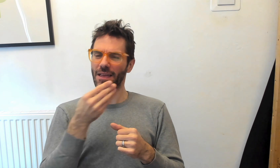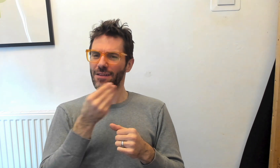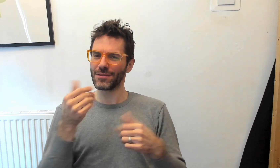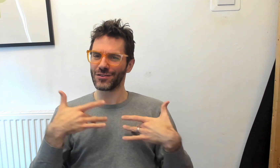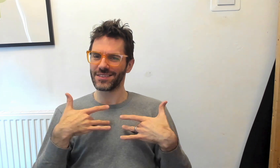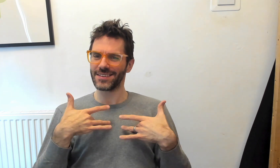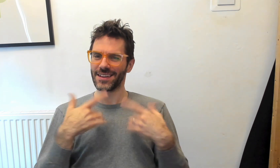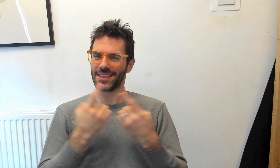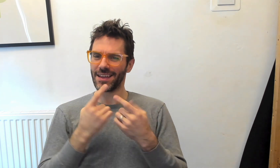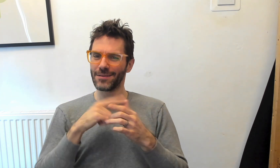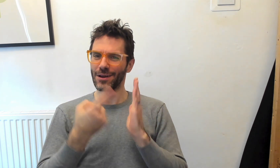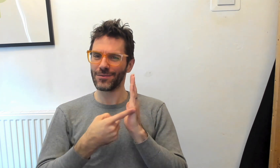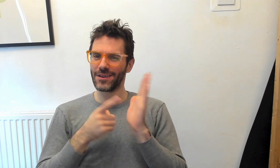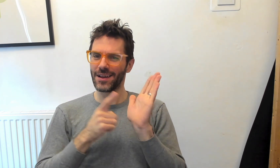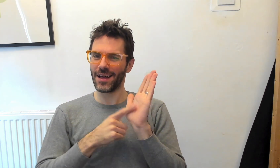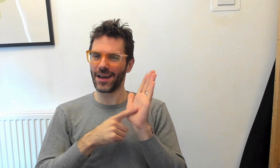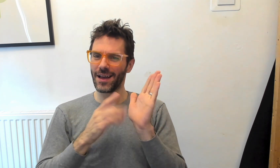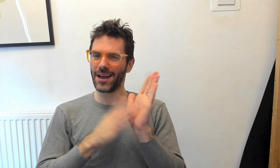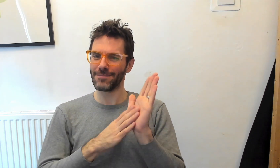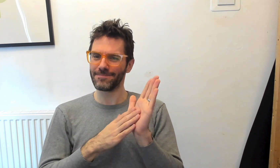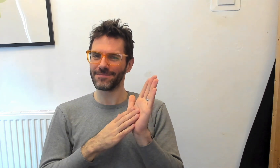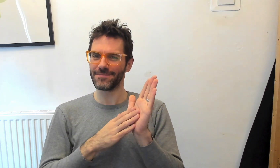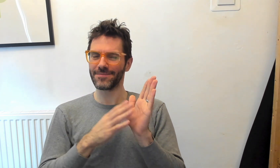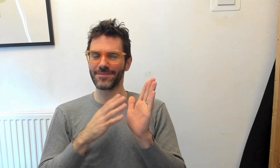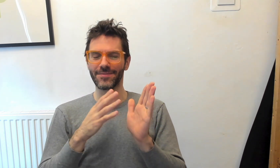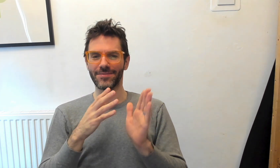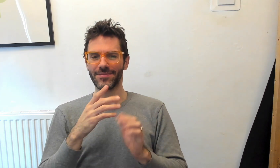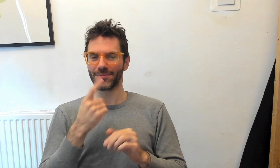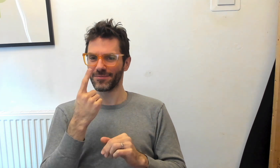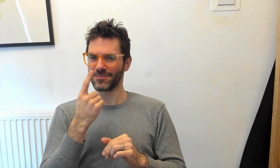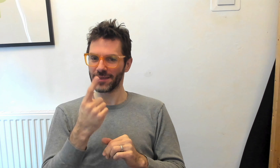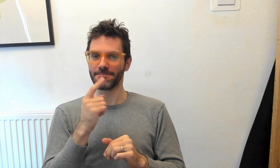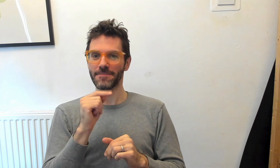Some interesting things about an LLM.